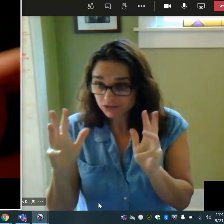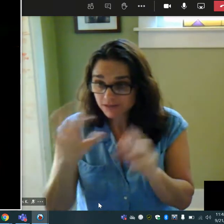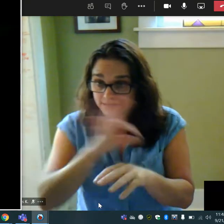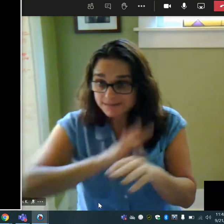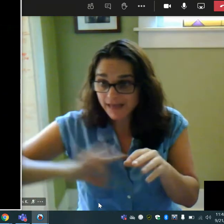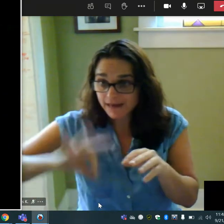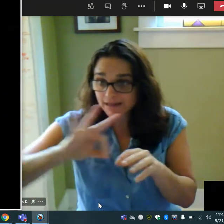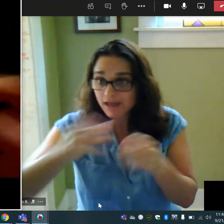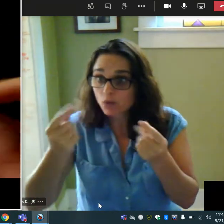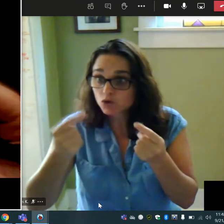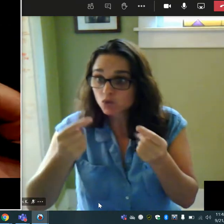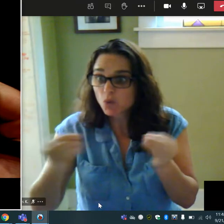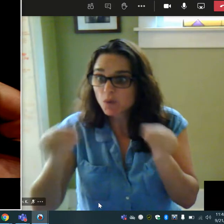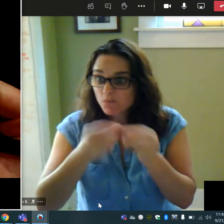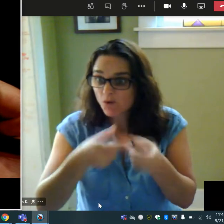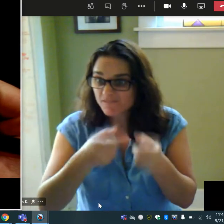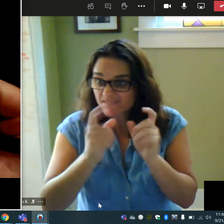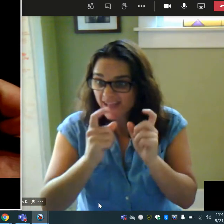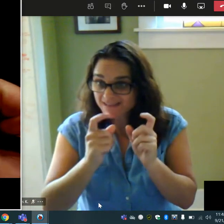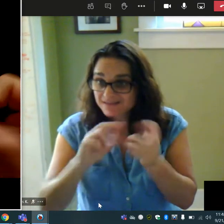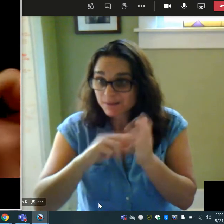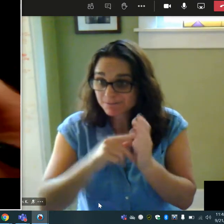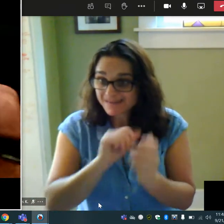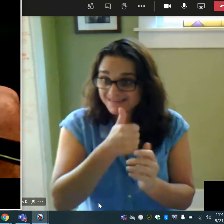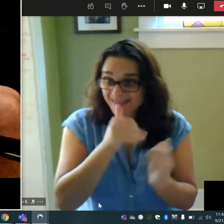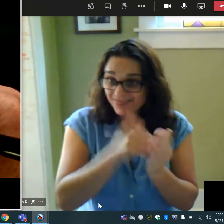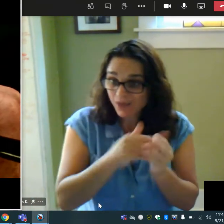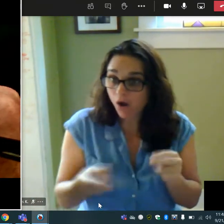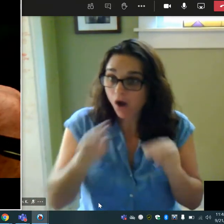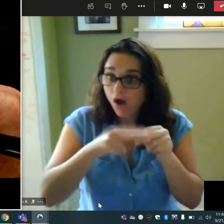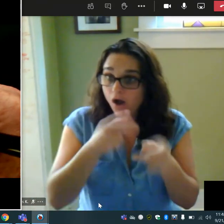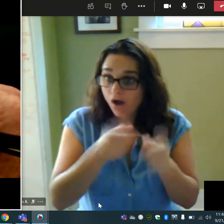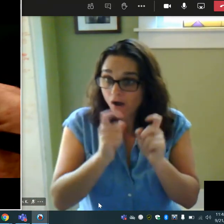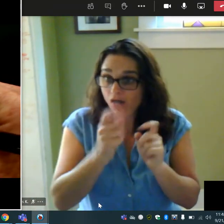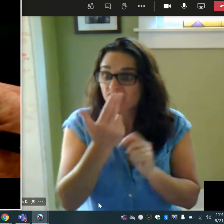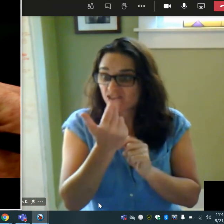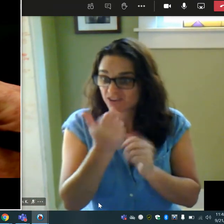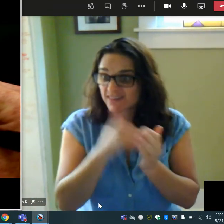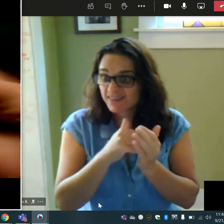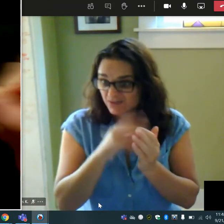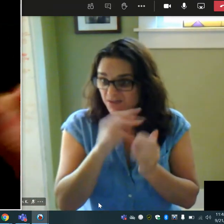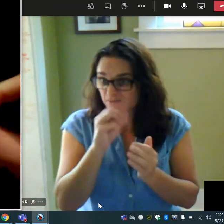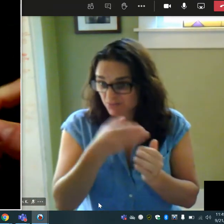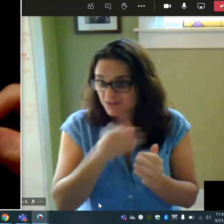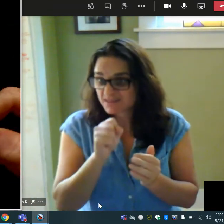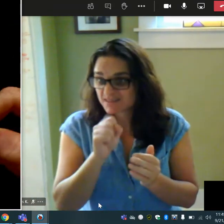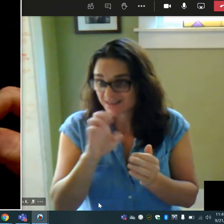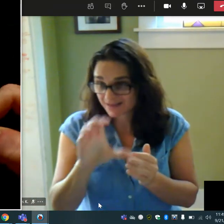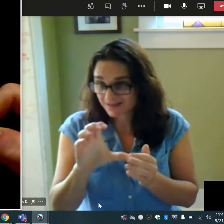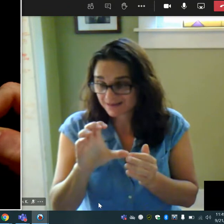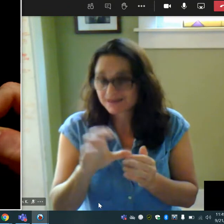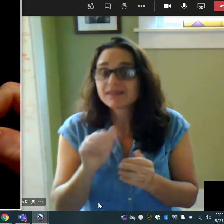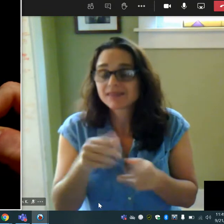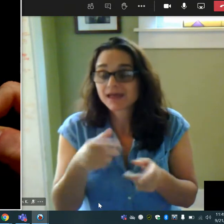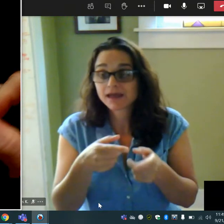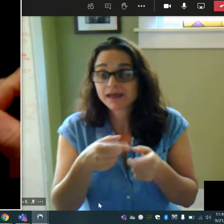It goes from 10,000 to 13,000 meters per second. It still has a 500 kilogram mass, but it's increased its